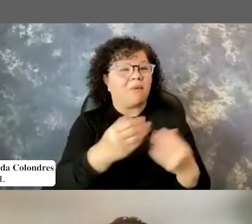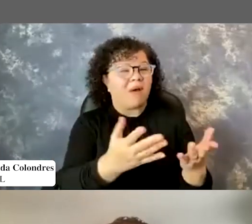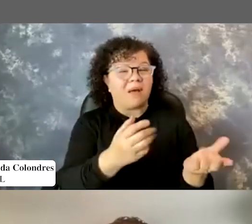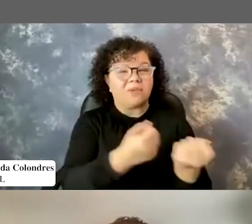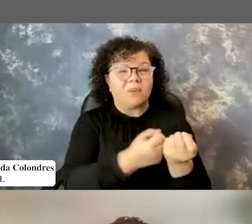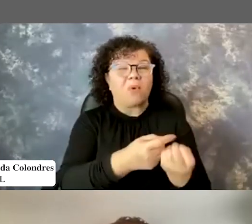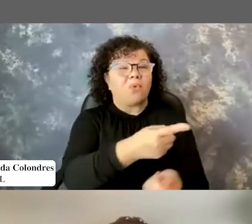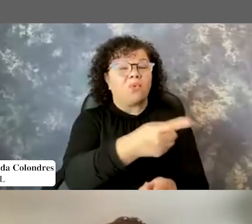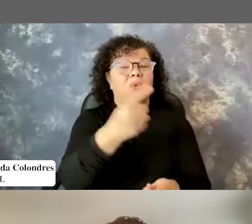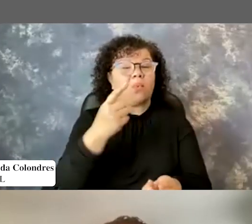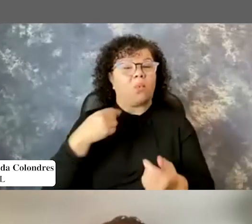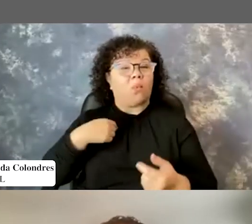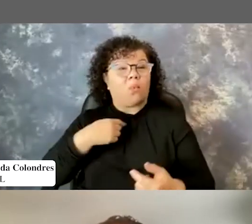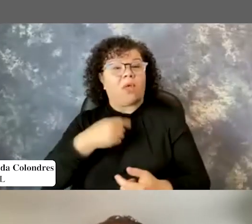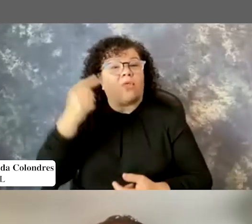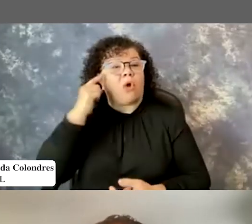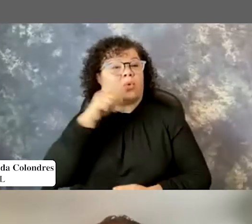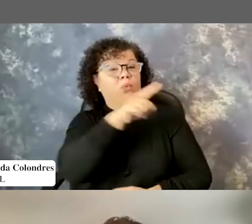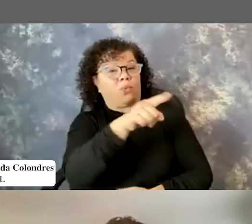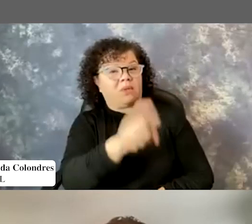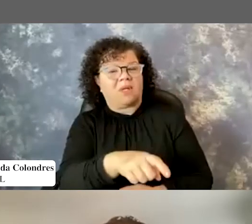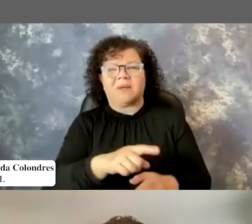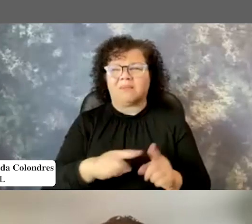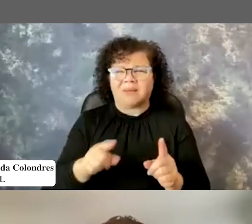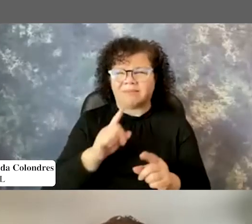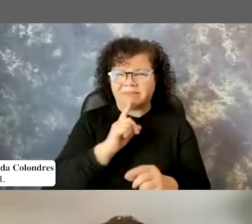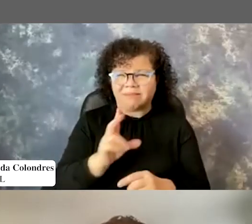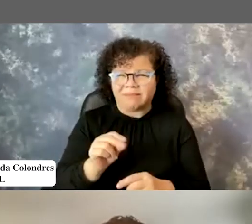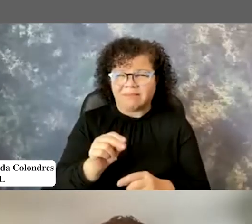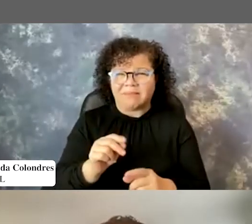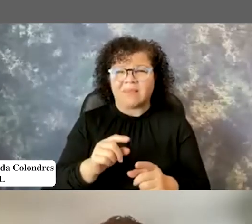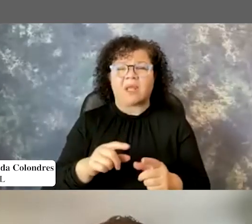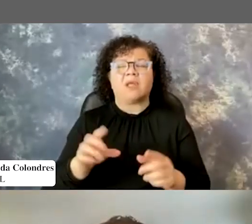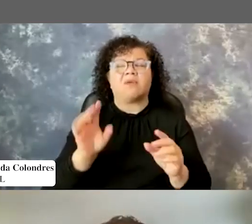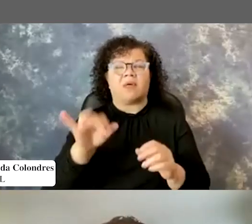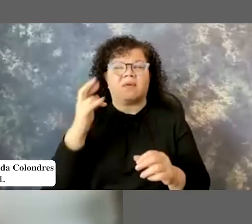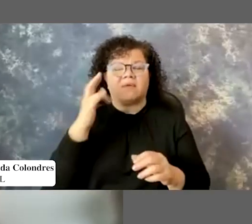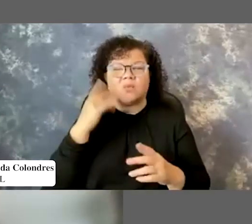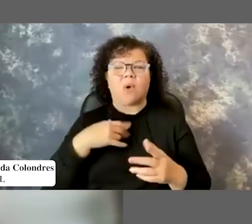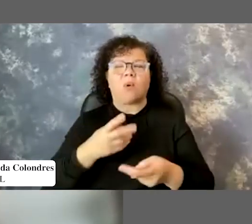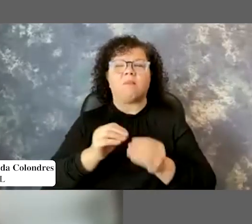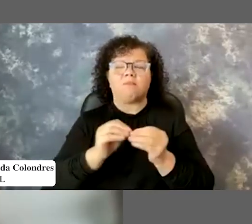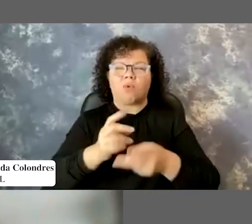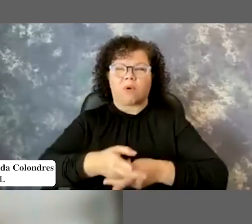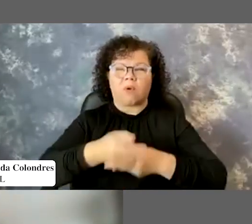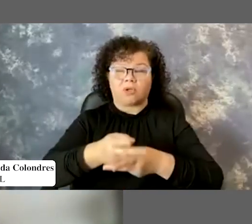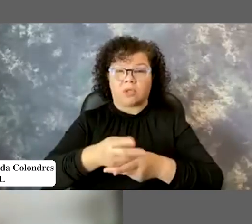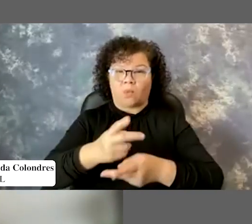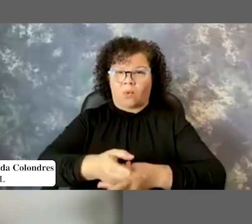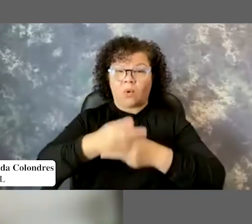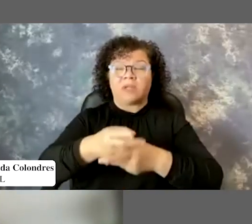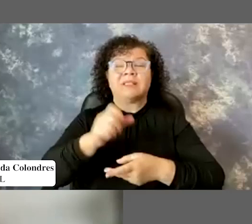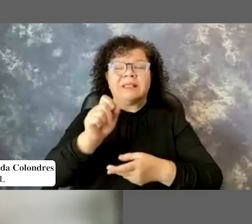actually value in the end. And when I say that we are trying to be cautious about the way in which we build this, we can only be cautious if we have